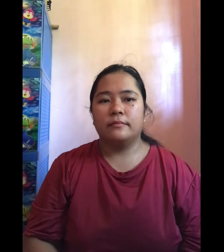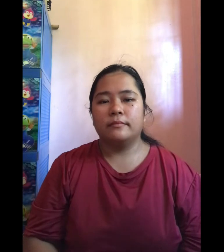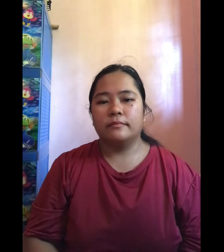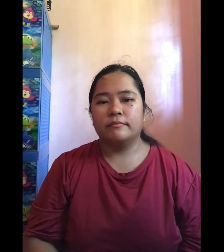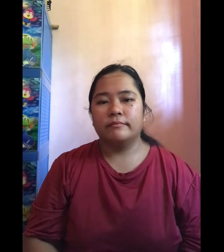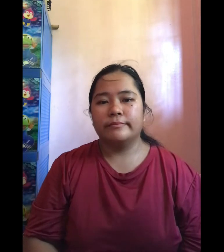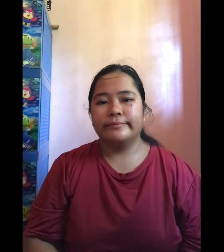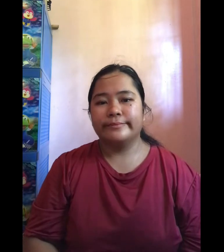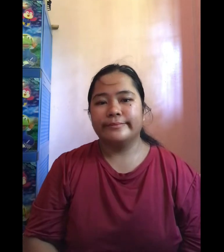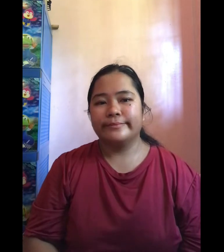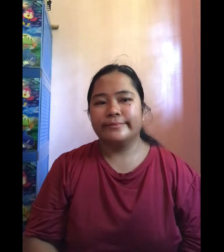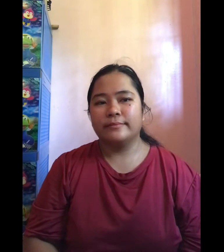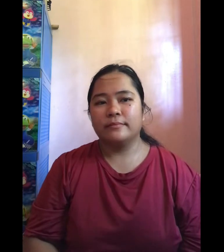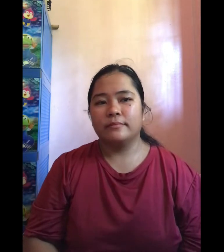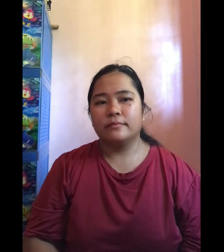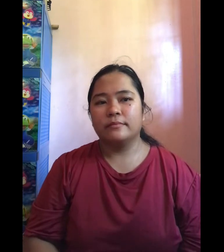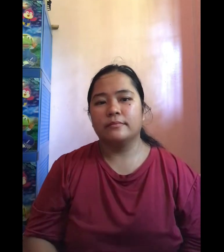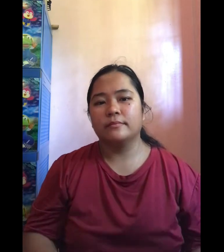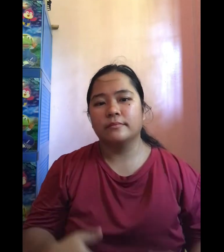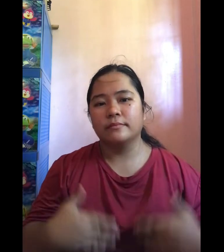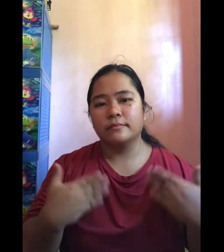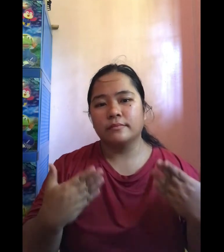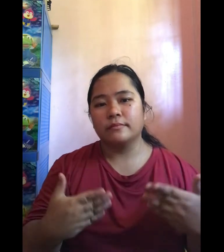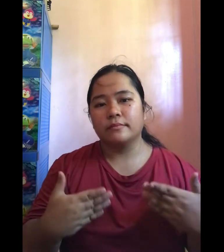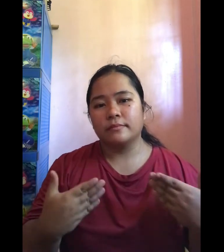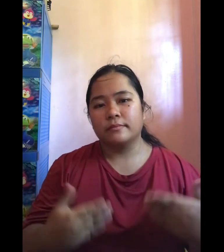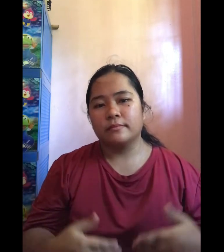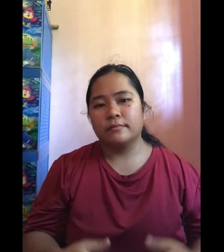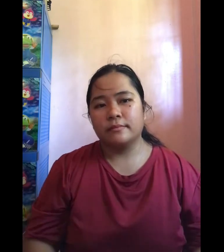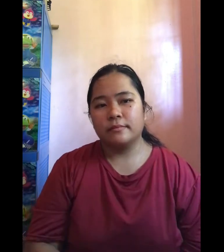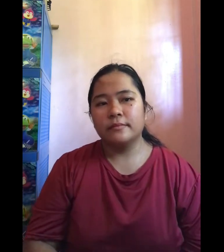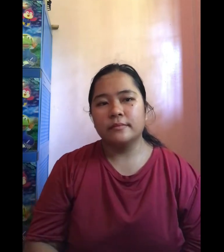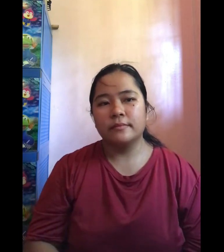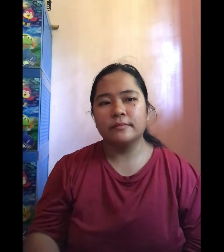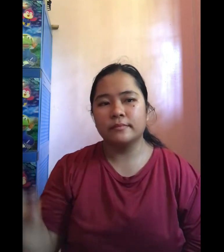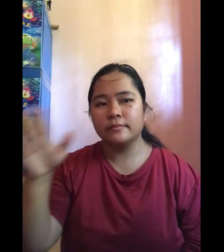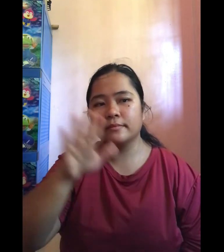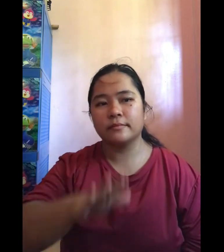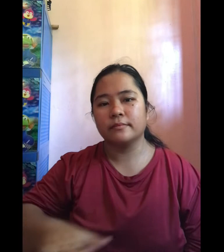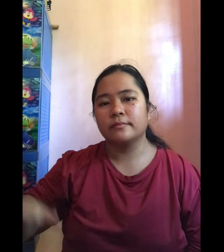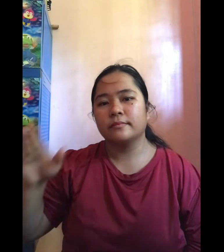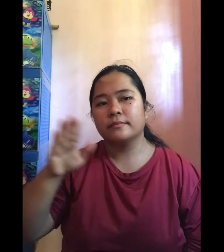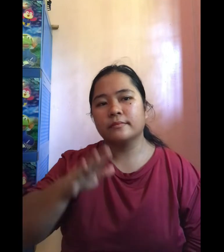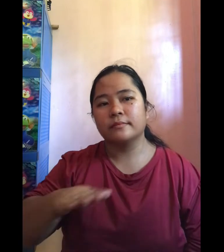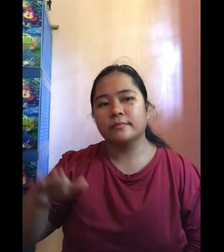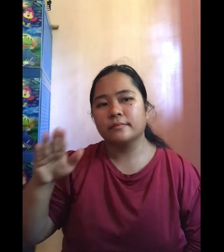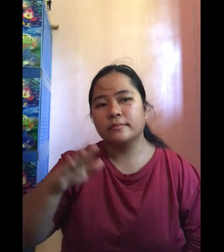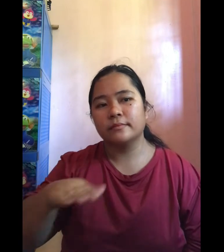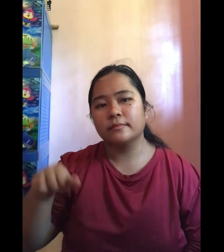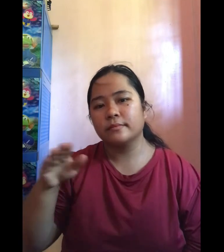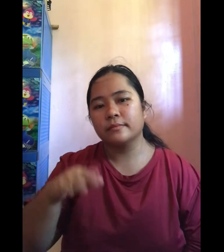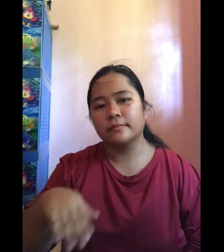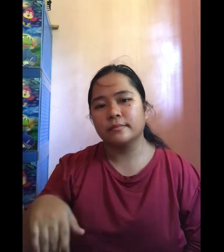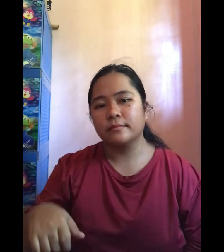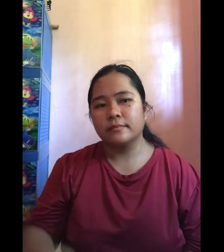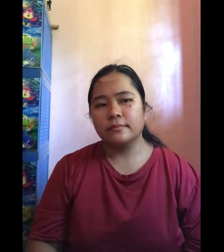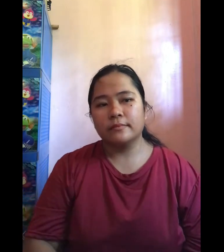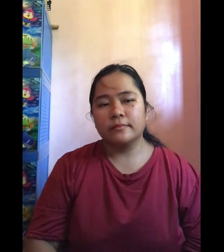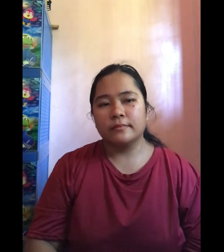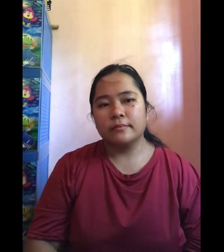can understand as a nickname. So instead of keep finger spelling your name over and over and over again, usually people